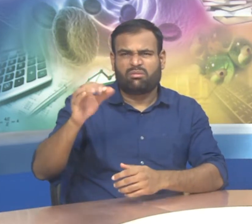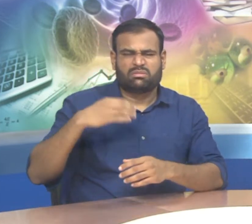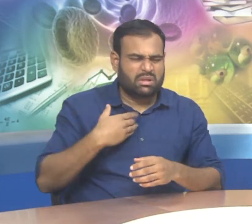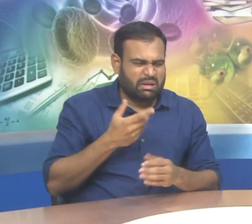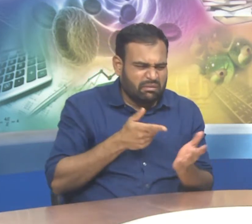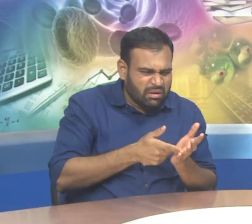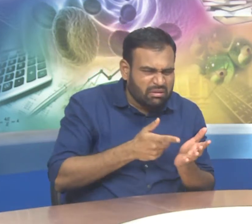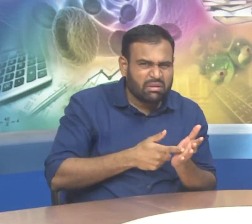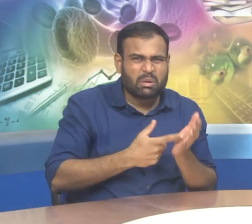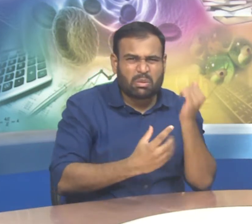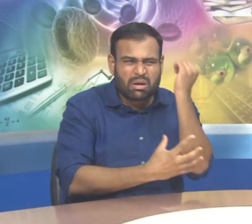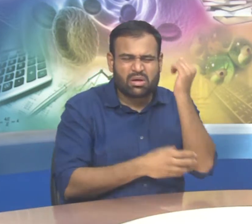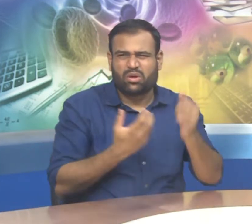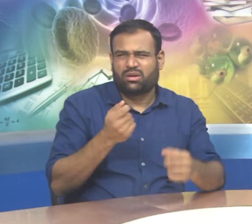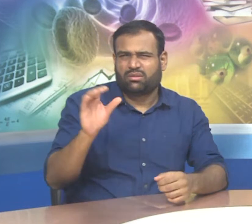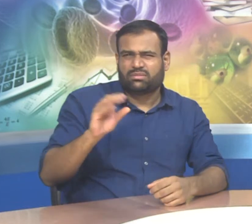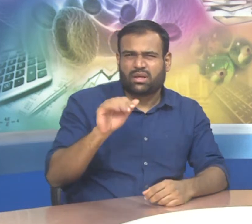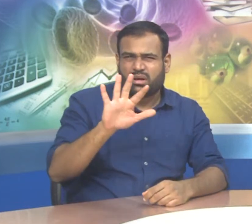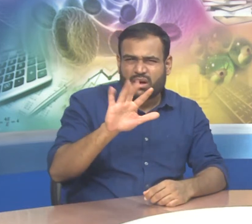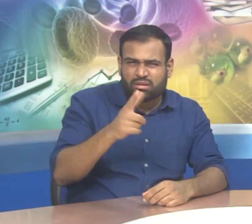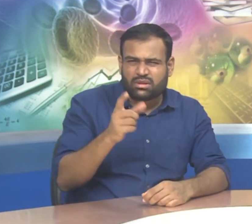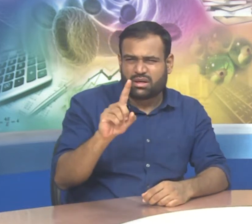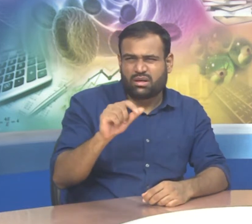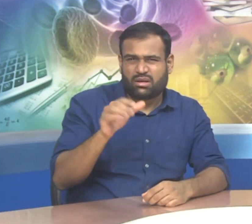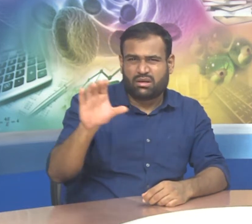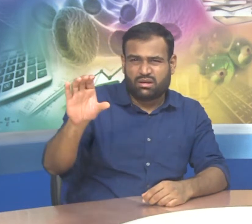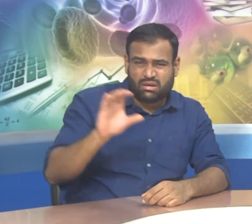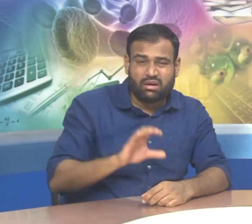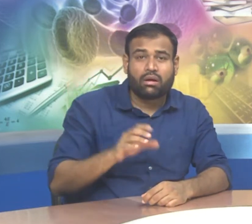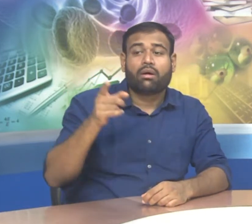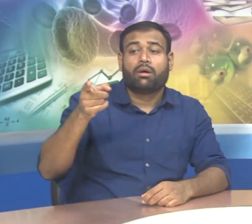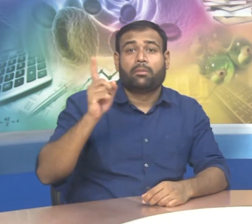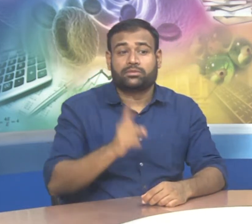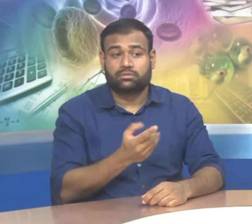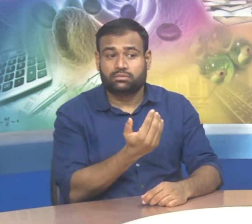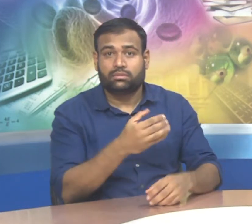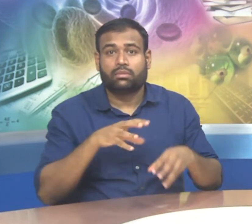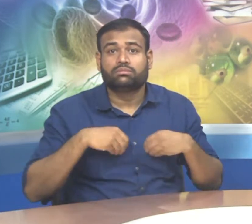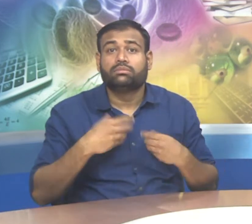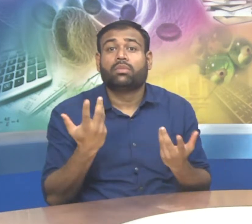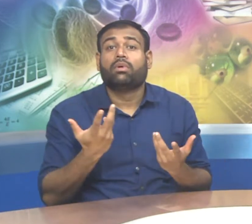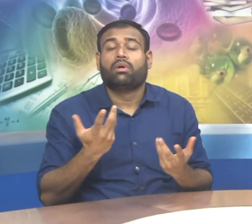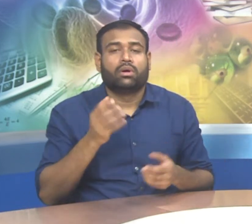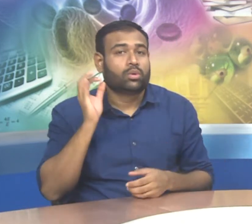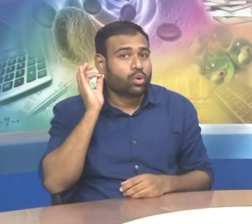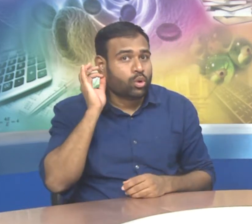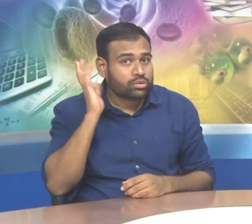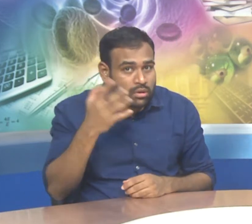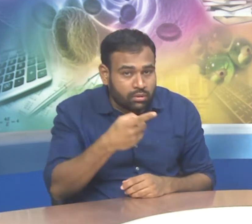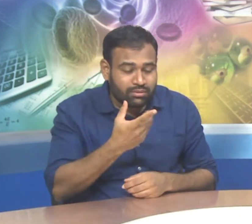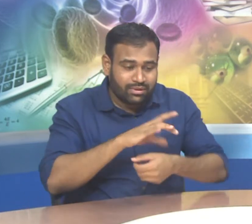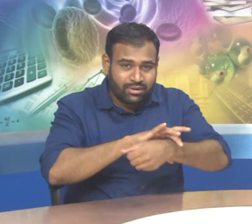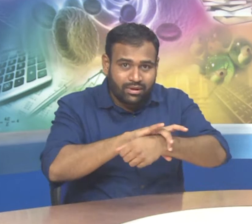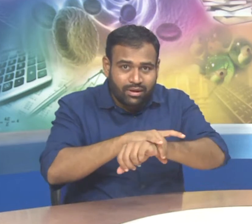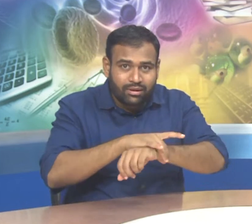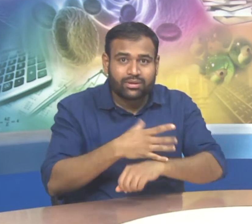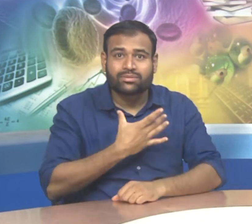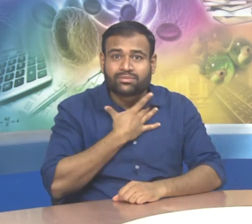property papers and taking the loan against it. On the other side, if we talk about money lenders, then money